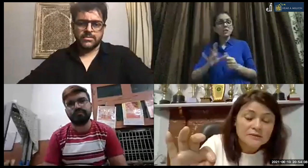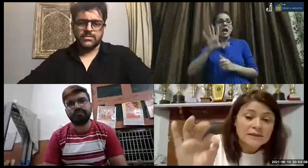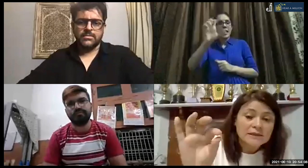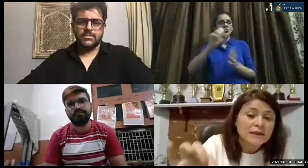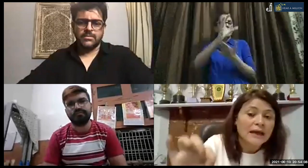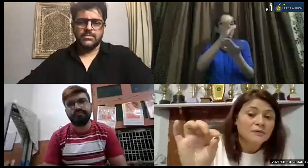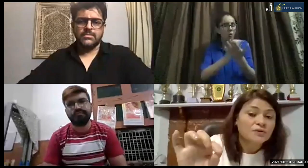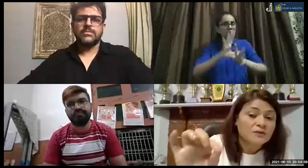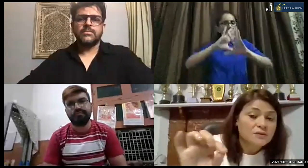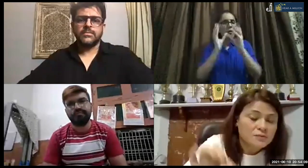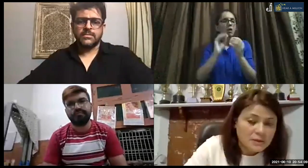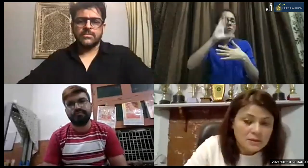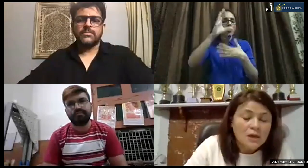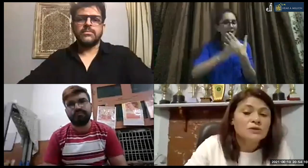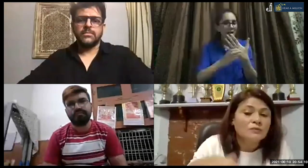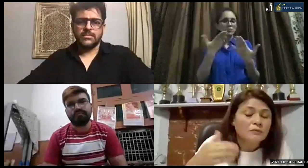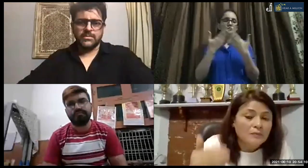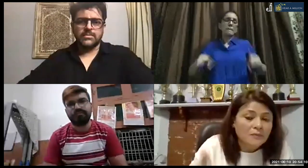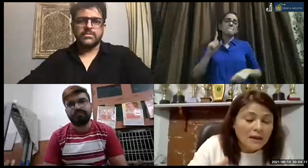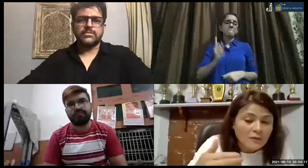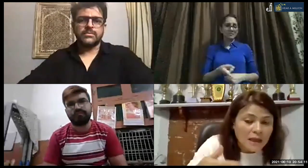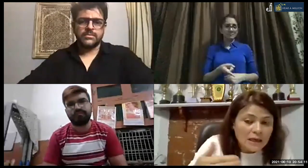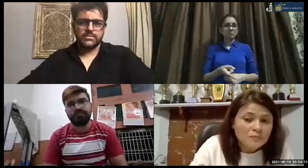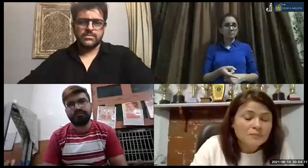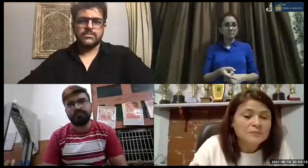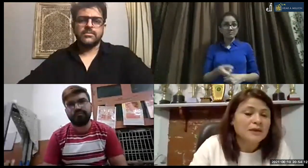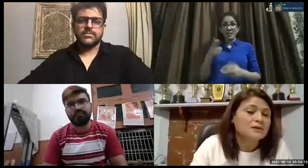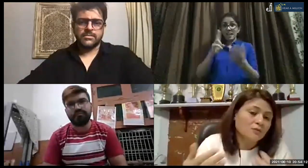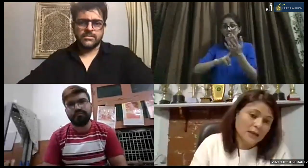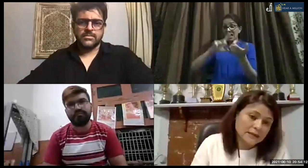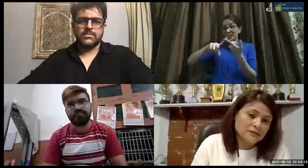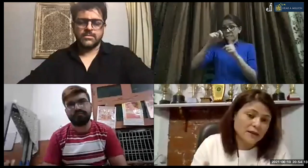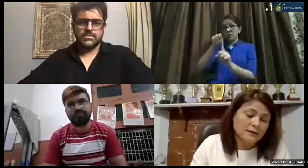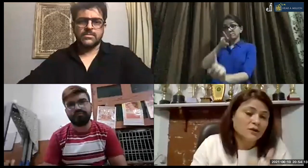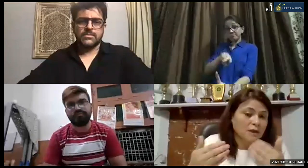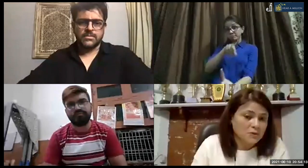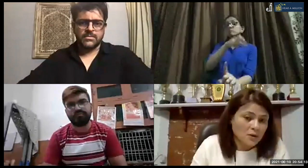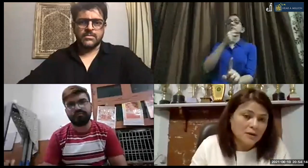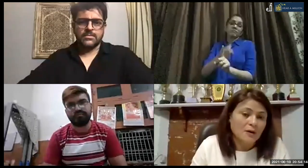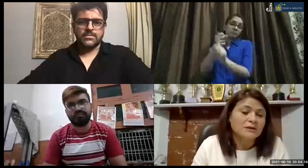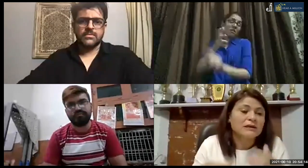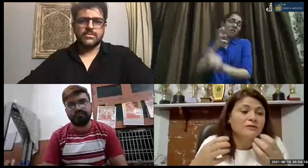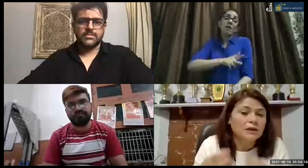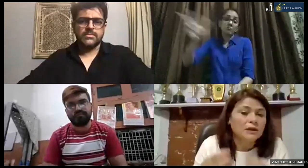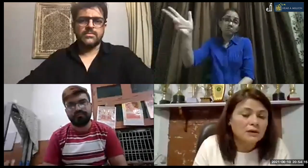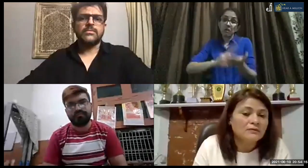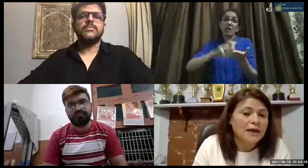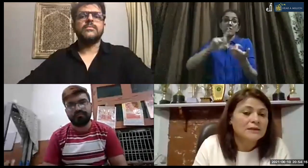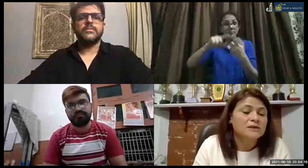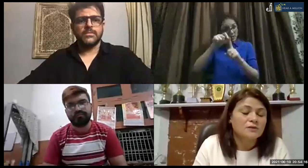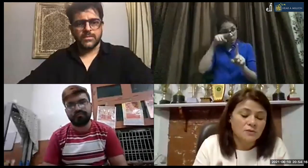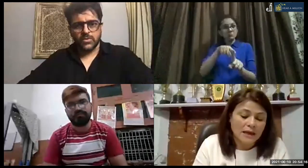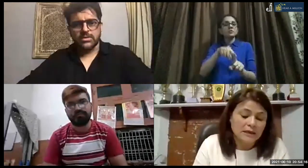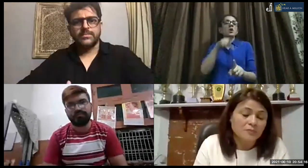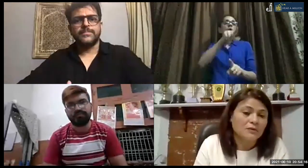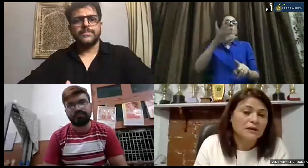curriculum materials in the language of the student. So from that, from NEP perspective, you can strengthen, you can talk about it. Even the local